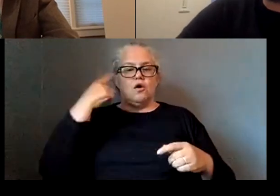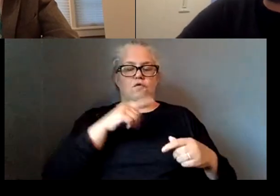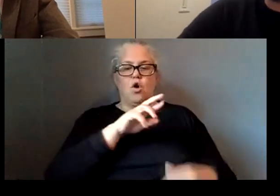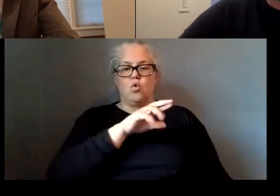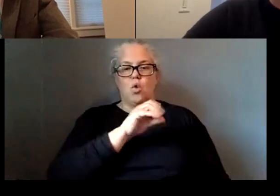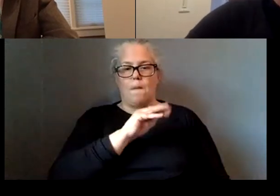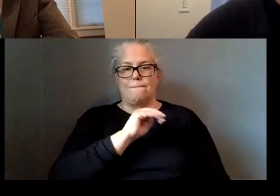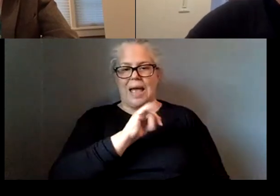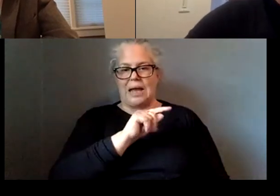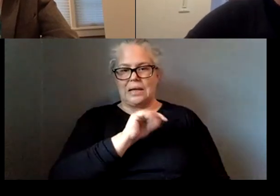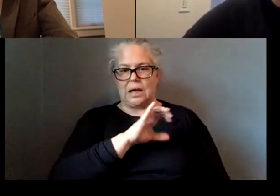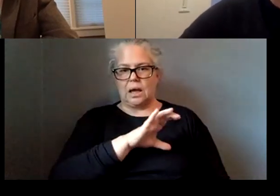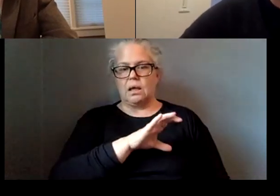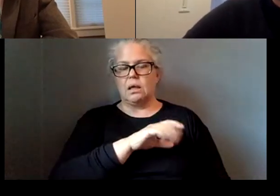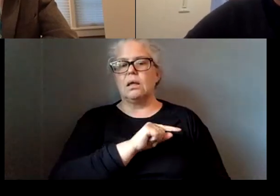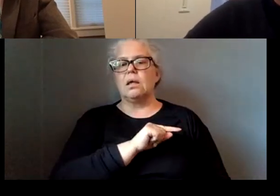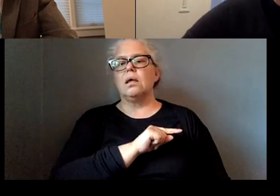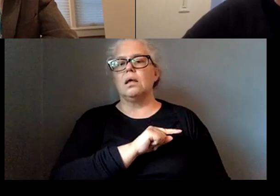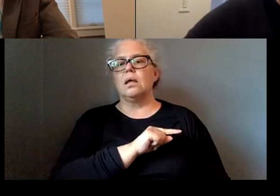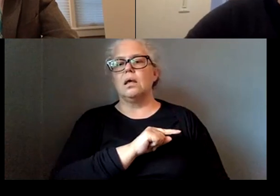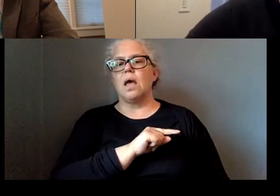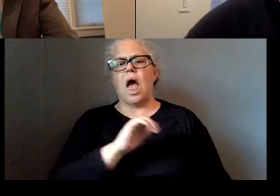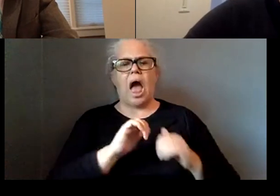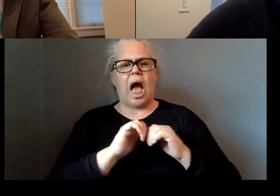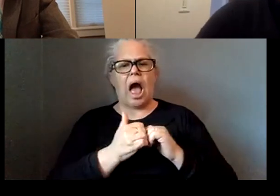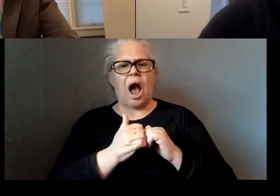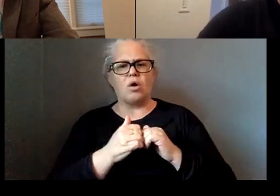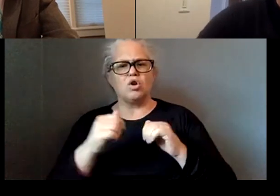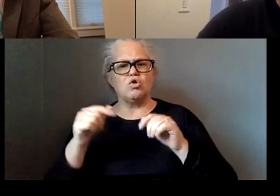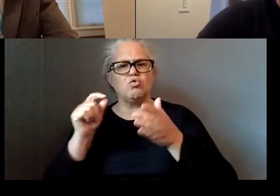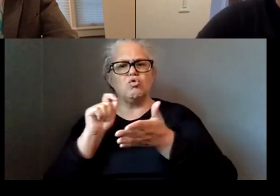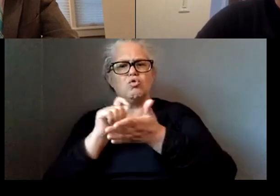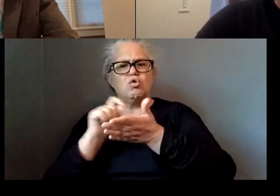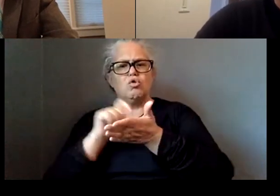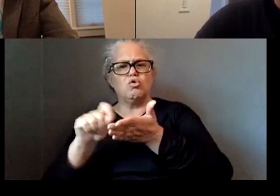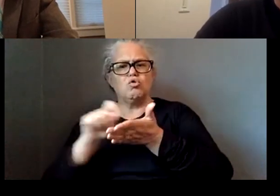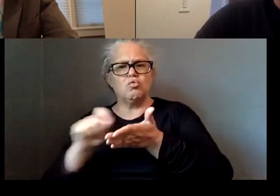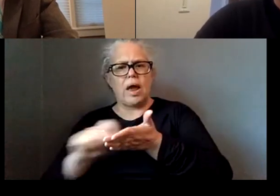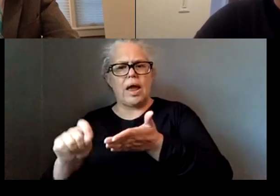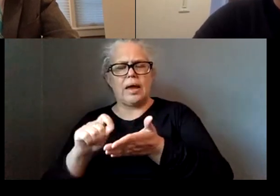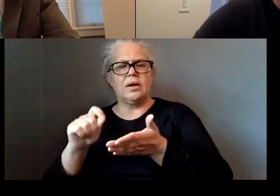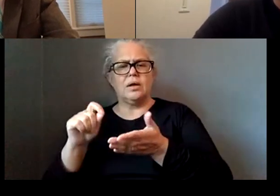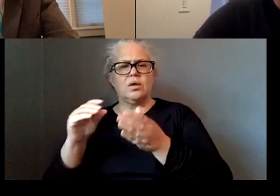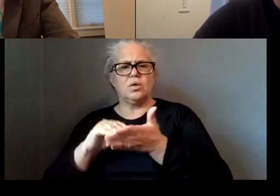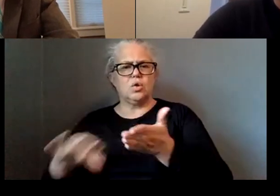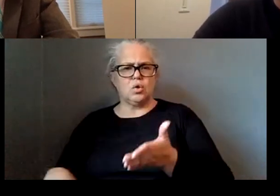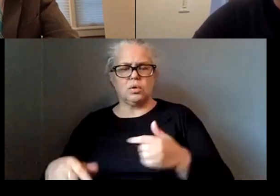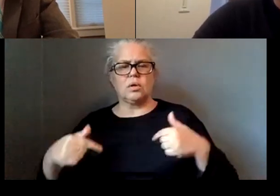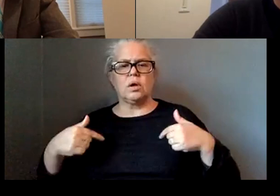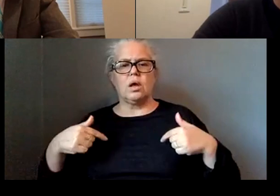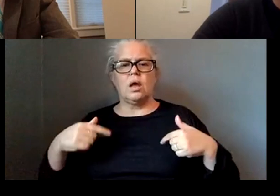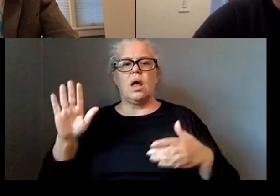in light of the informal atmosphere that quickly developed, how did you grade the students? They did written